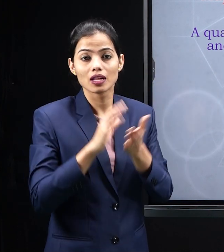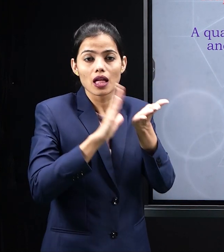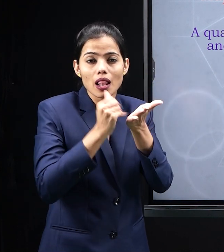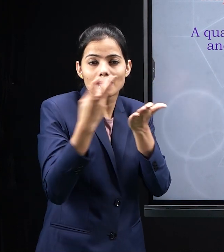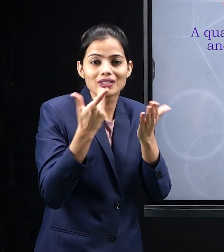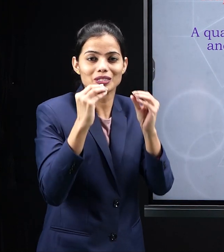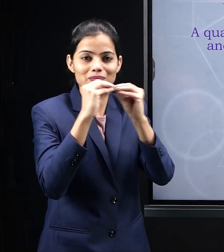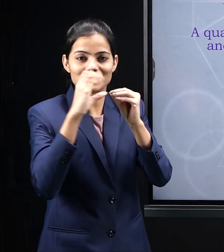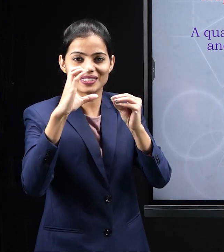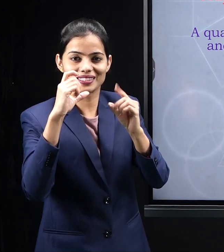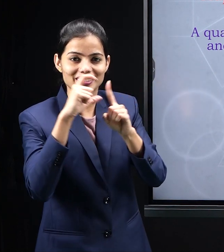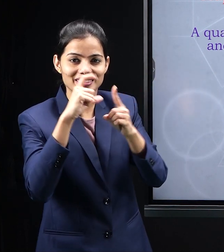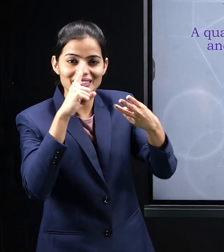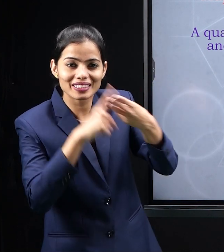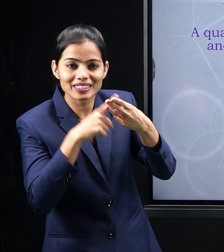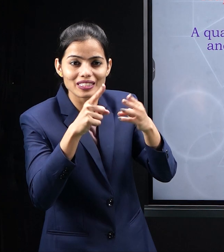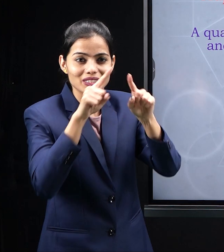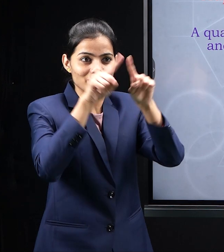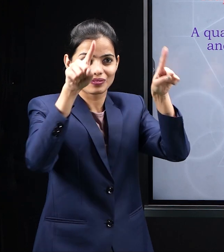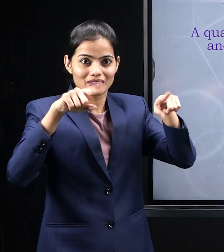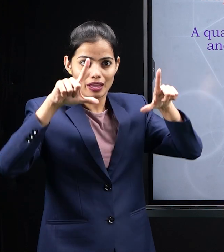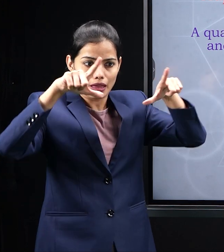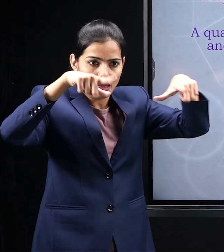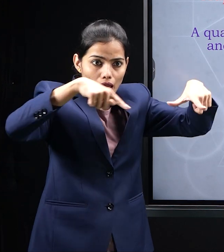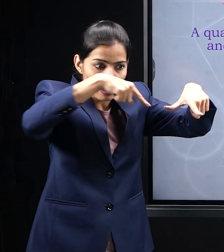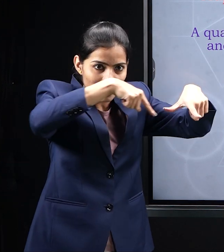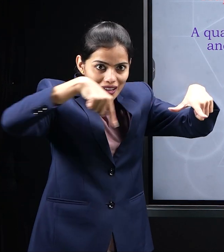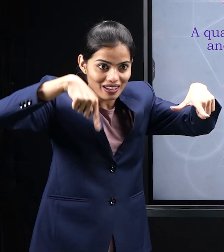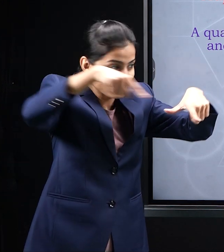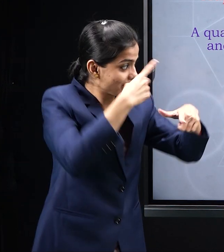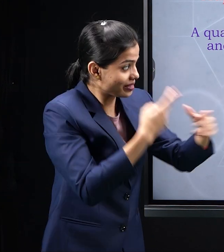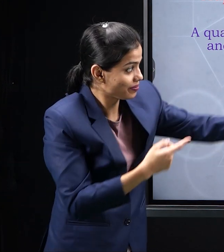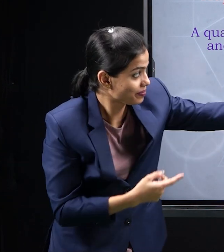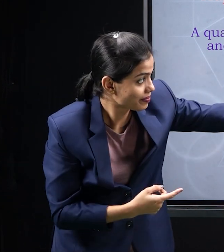In the figure, BCDE is a trapezium.